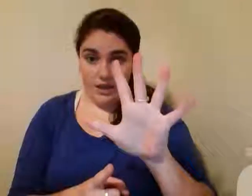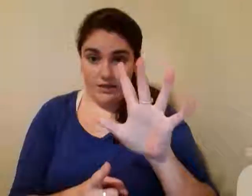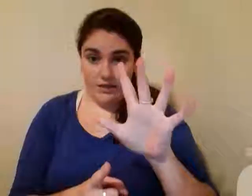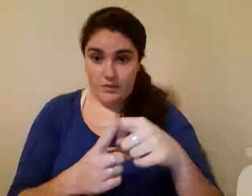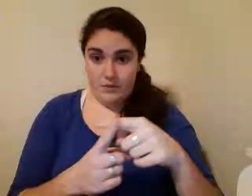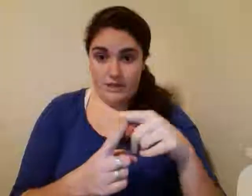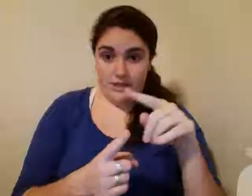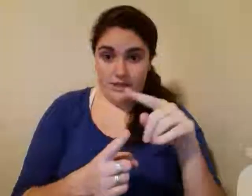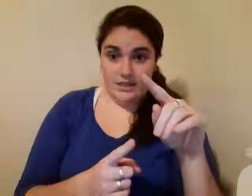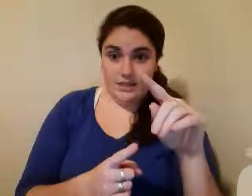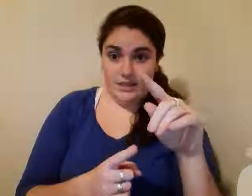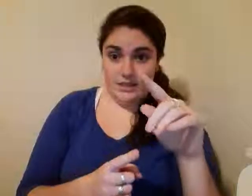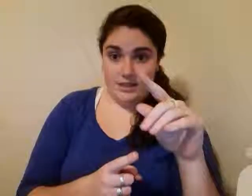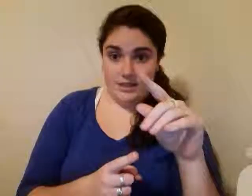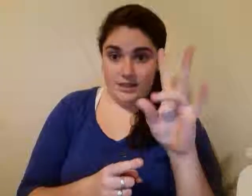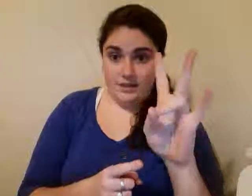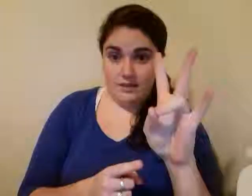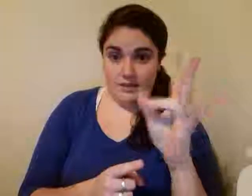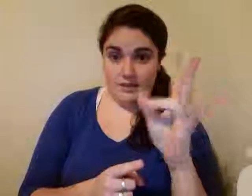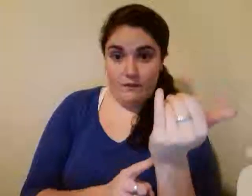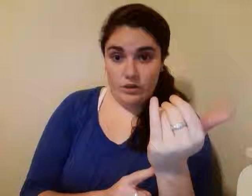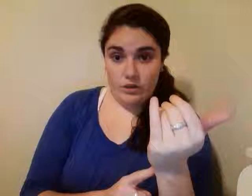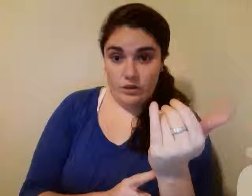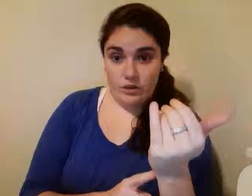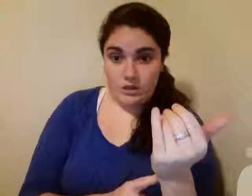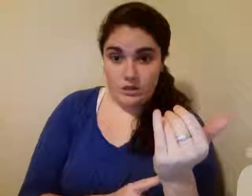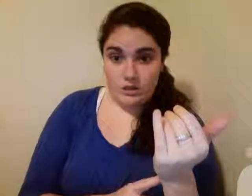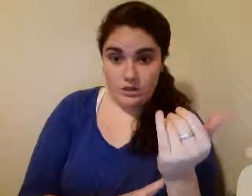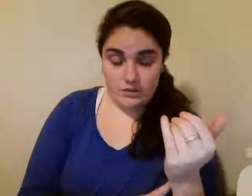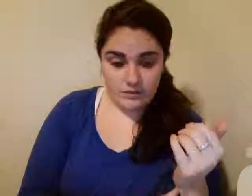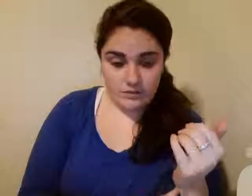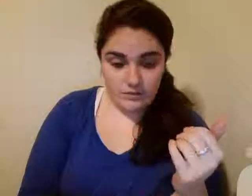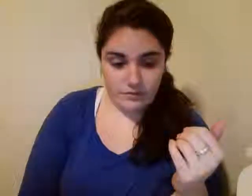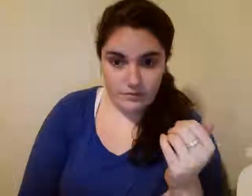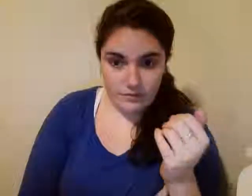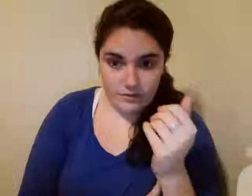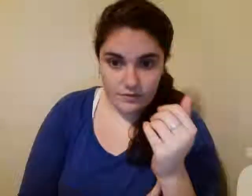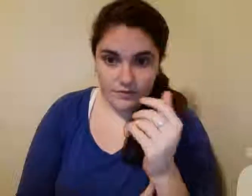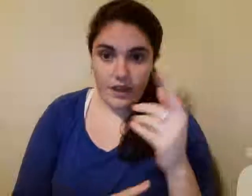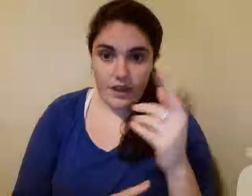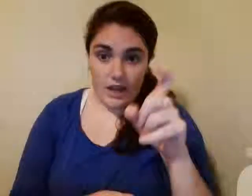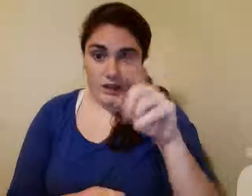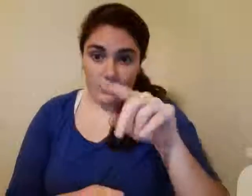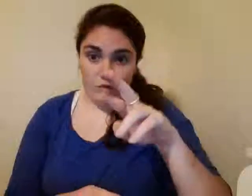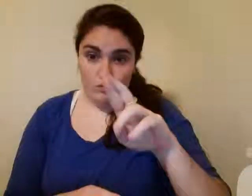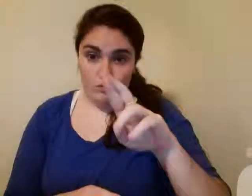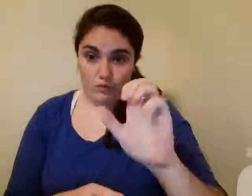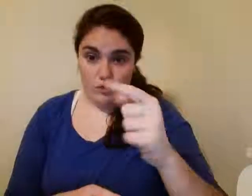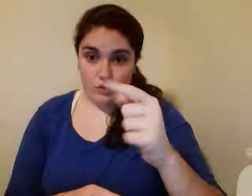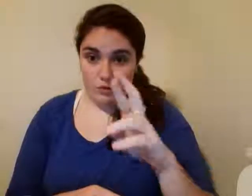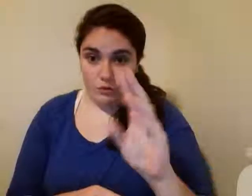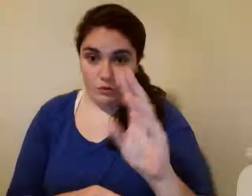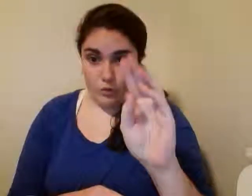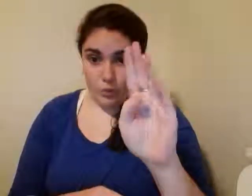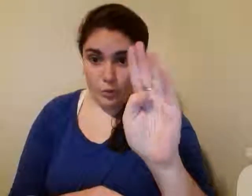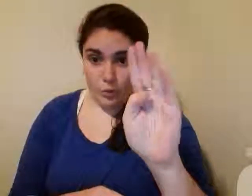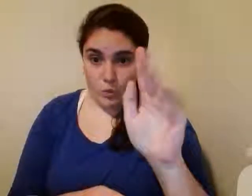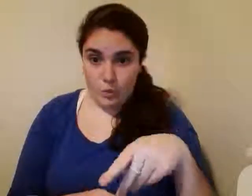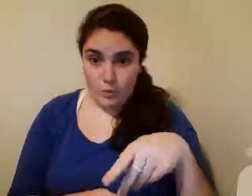14. What do I do? I regroup. How do I regroup? Michael, what do I do first? Like